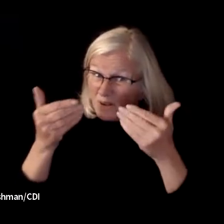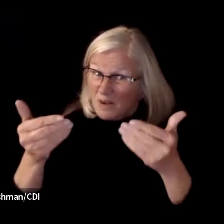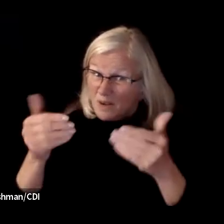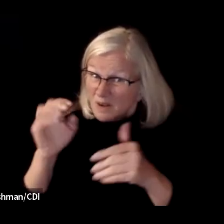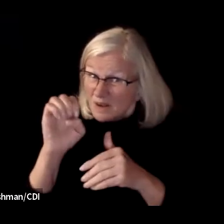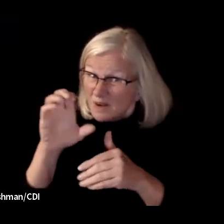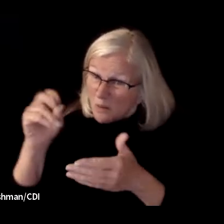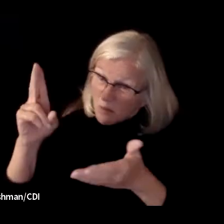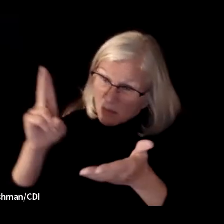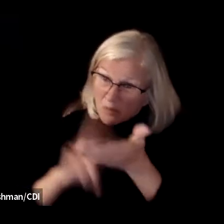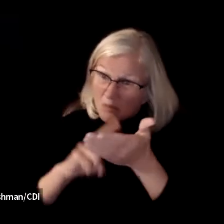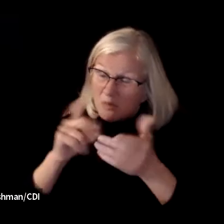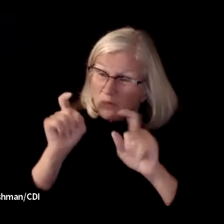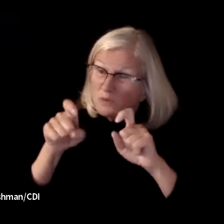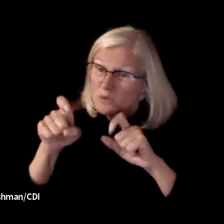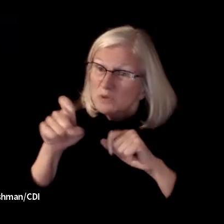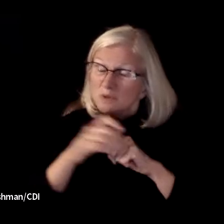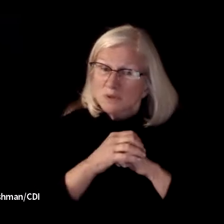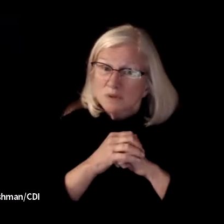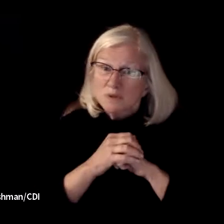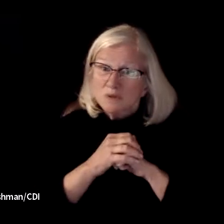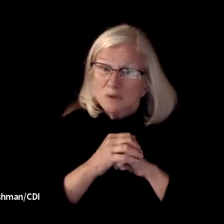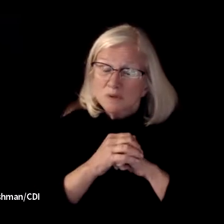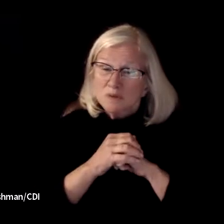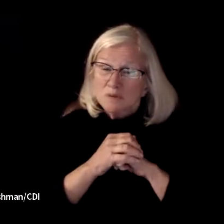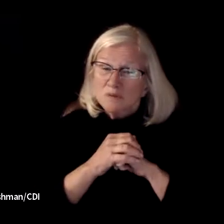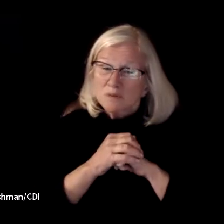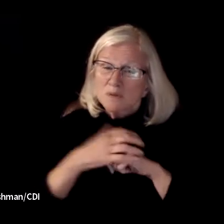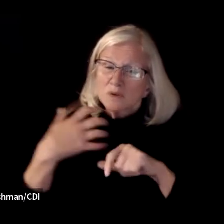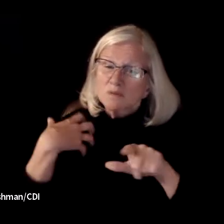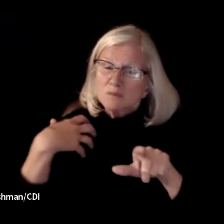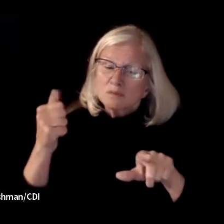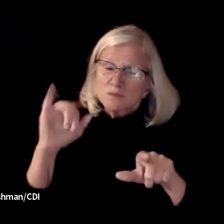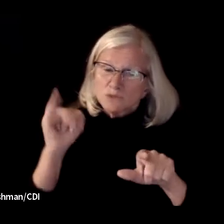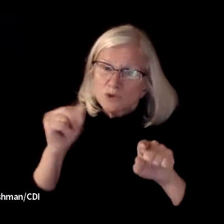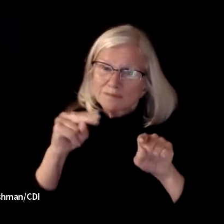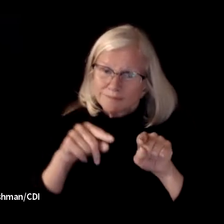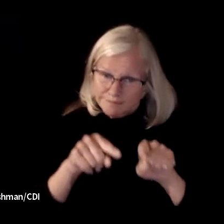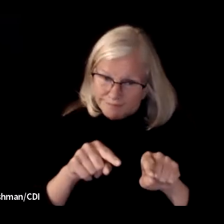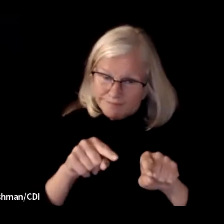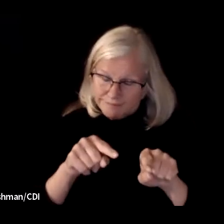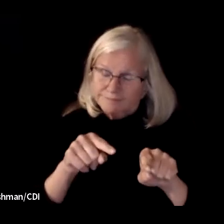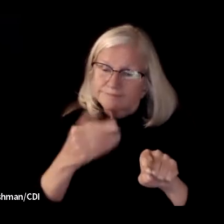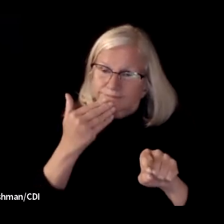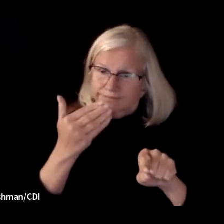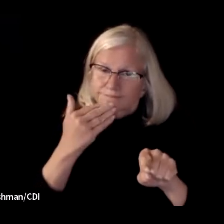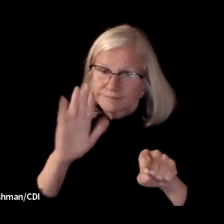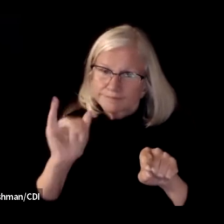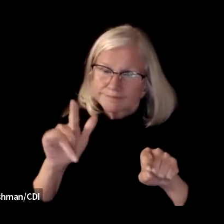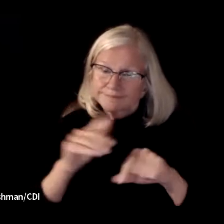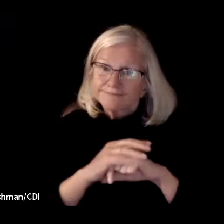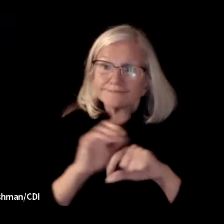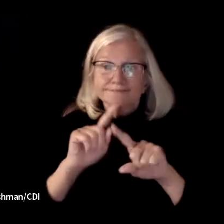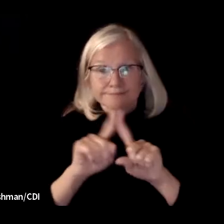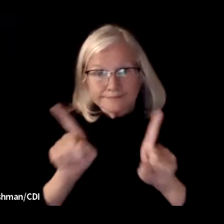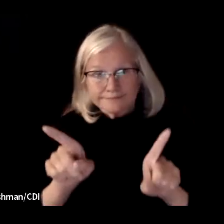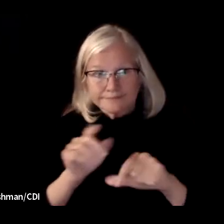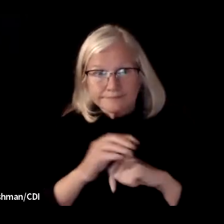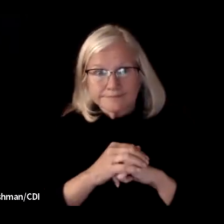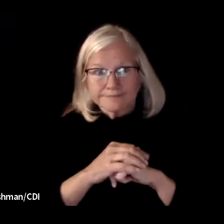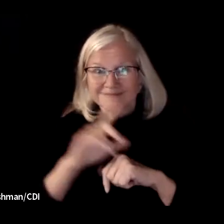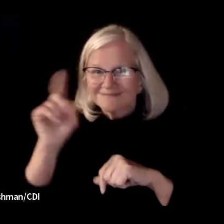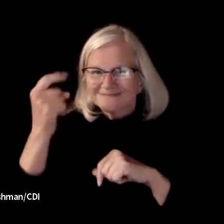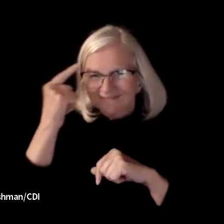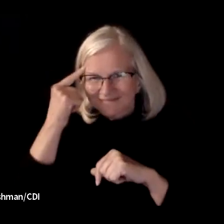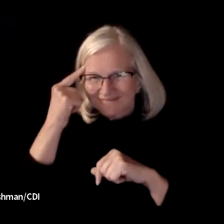Well, thanks, Bill. I think as the governor has said and been quite clear about, our priority at this point is working with the